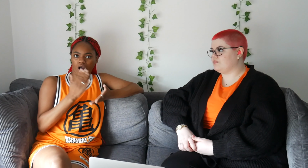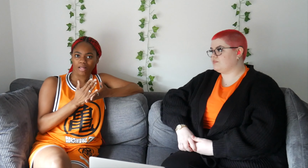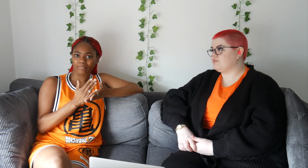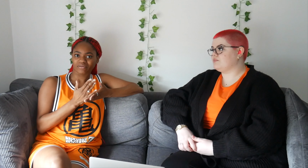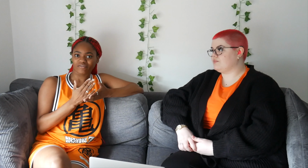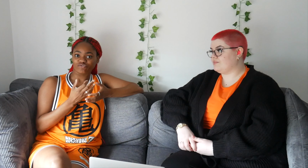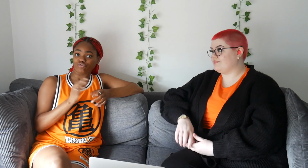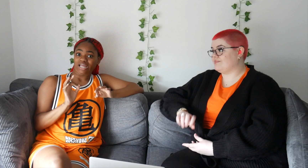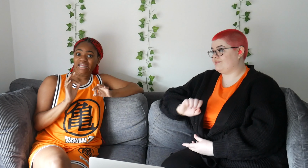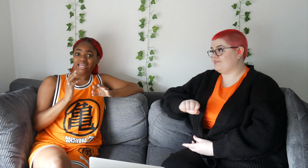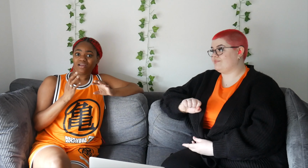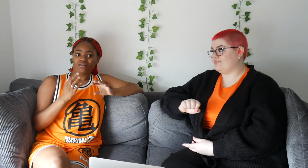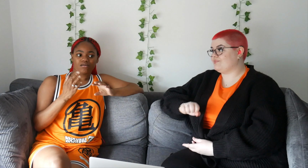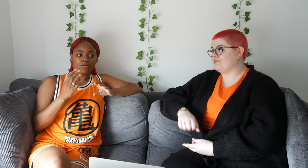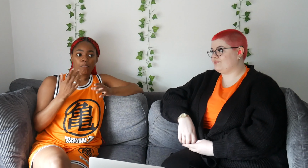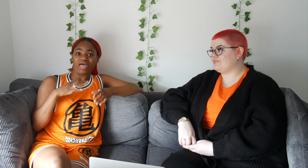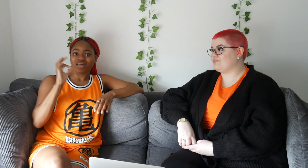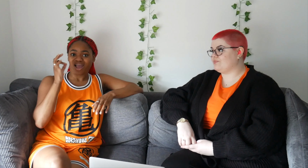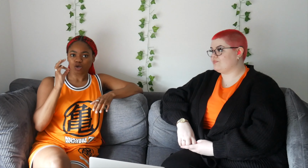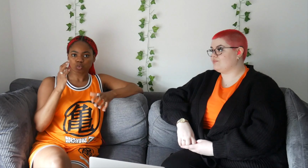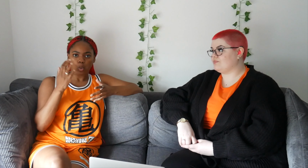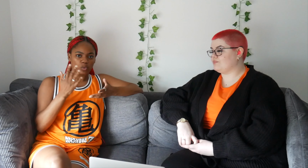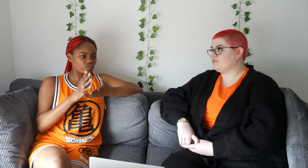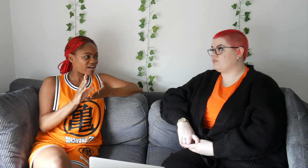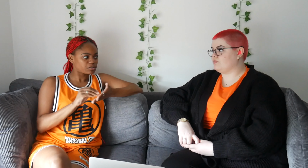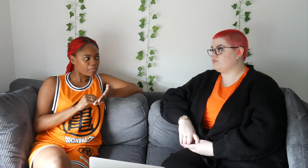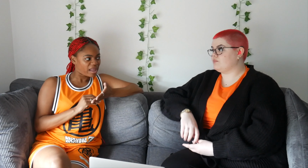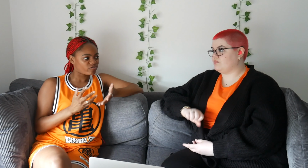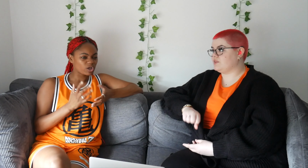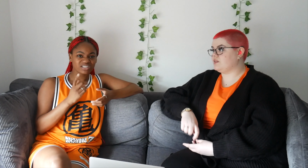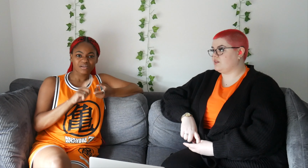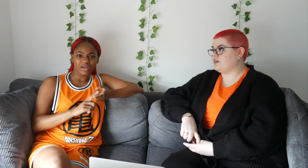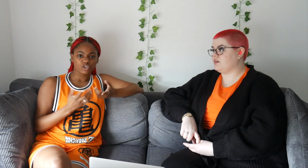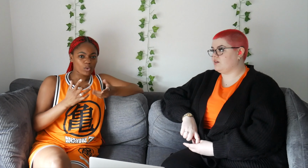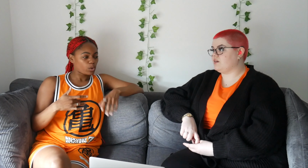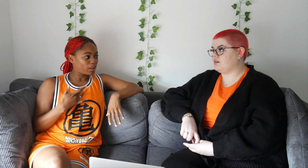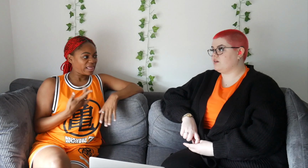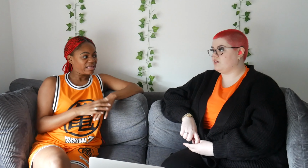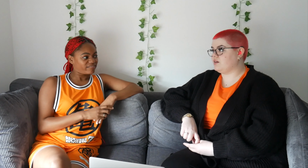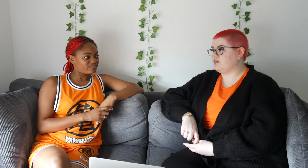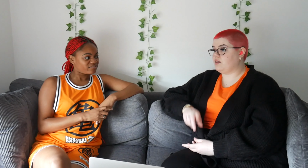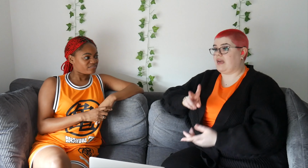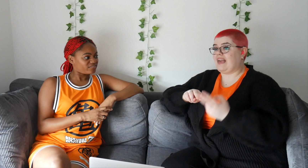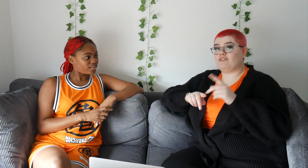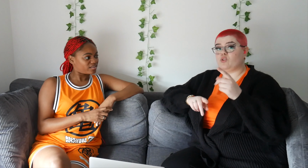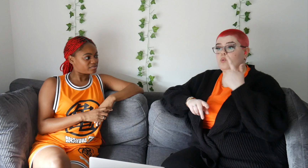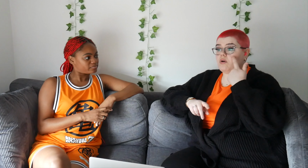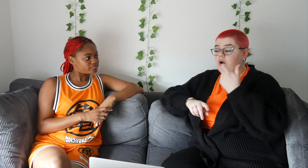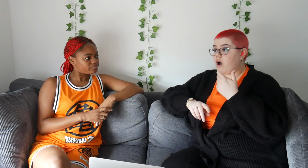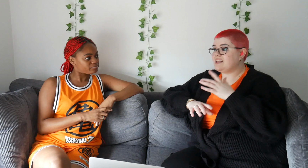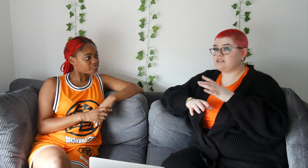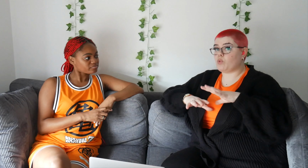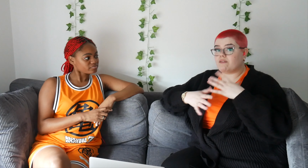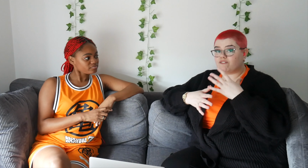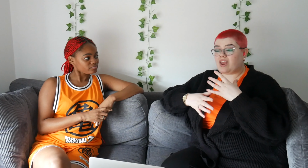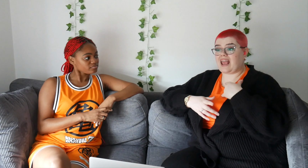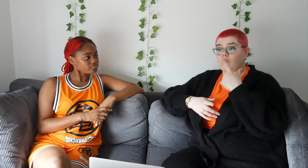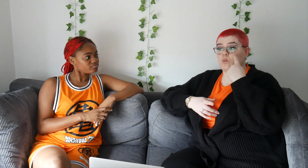if they're actually for free, provided by the council, or if you have to pay for them depending where you live. If you find out that it's not